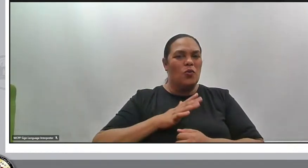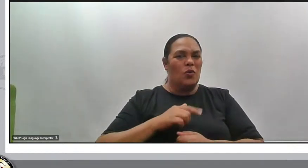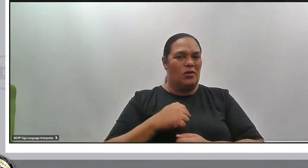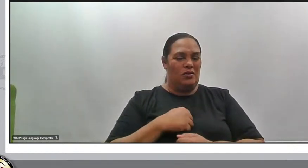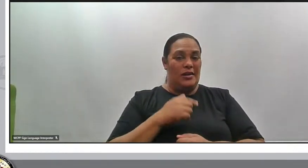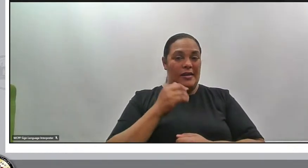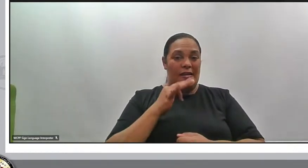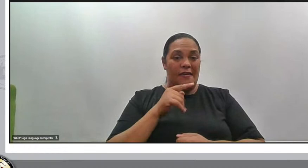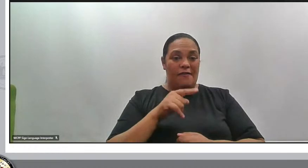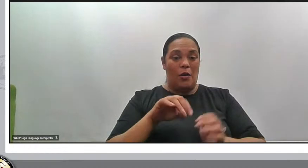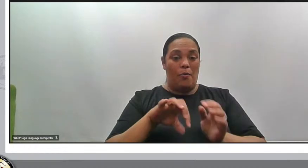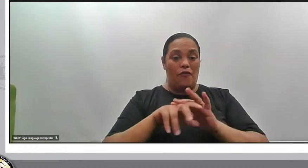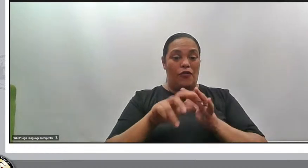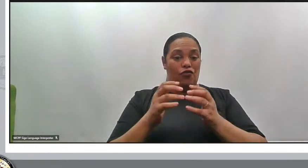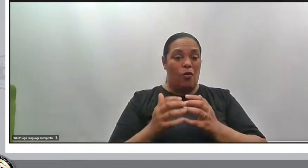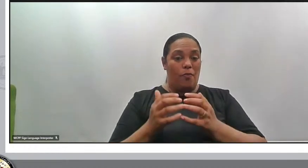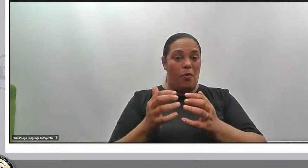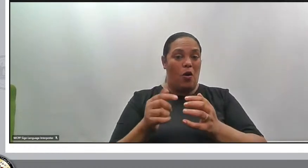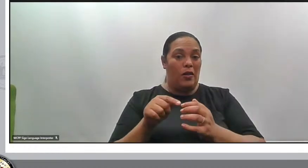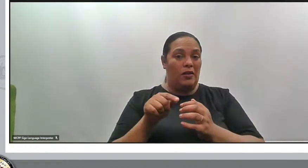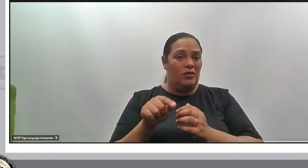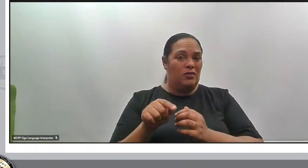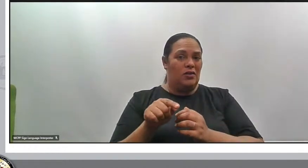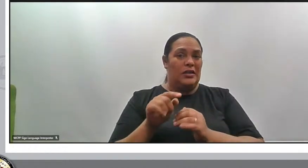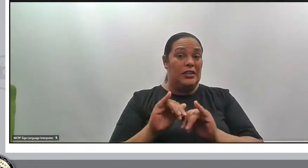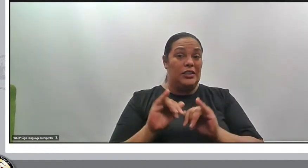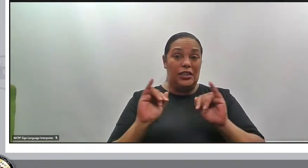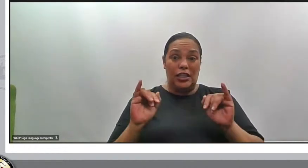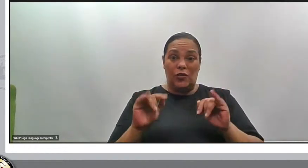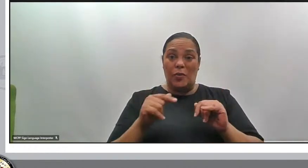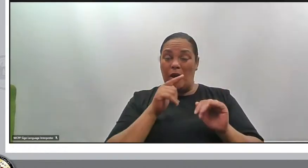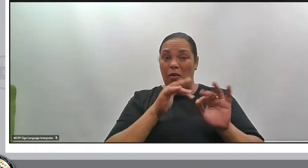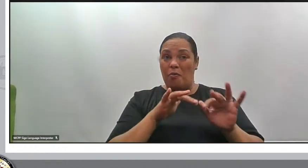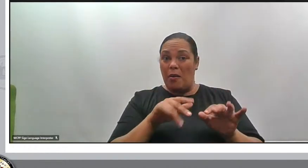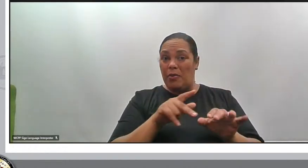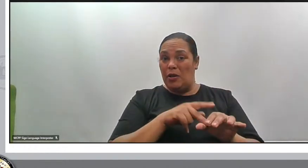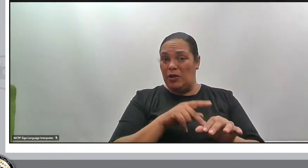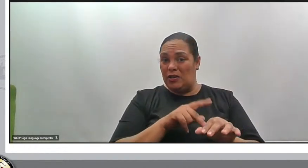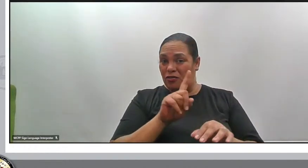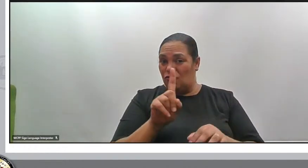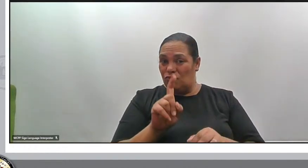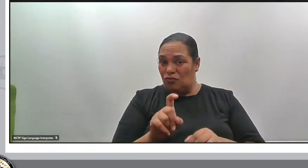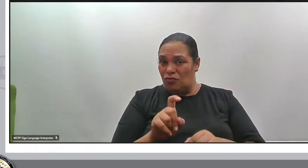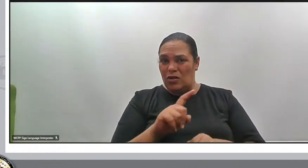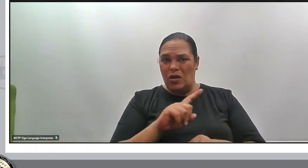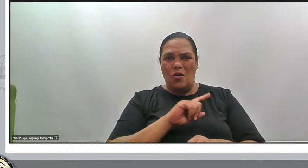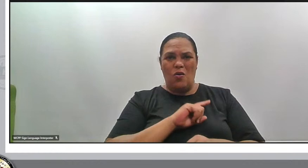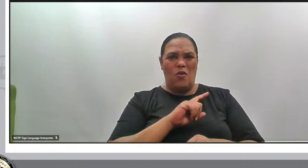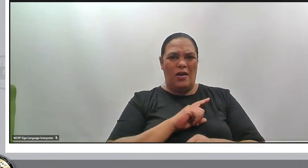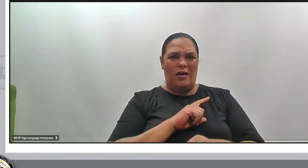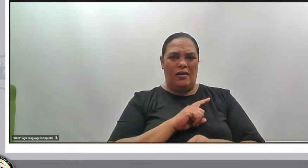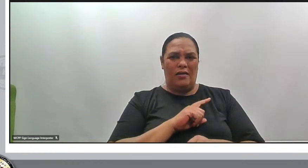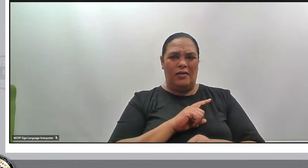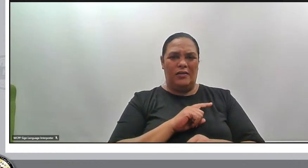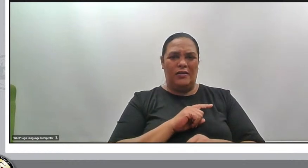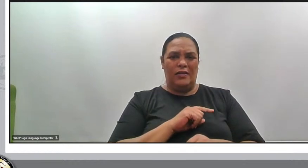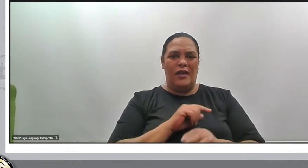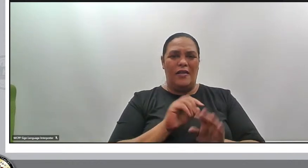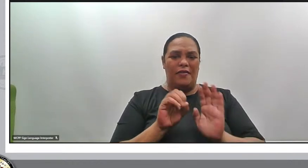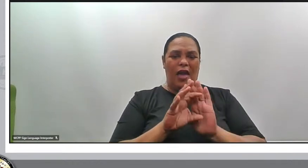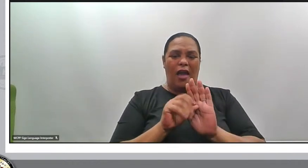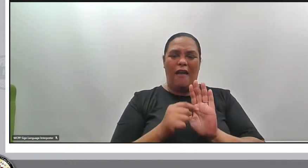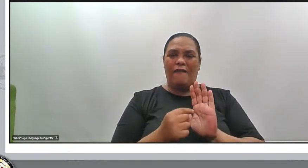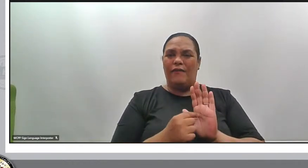whether the provincial parliament is indeed serious about public participation, because the advertisement